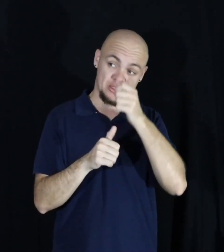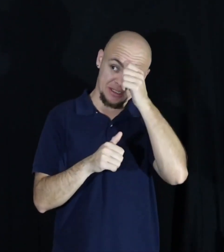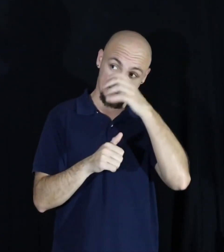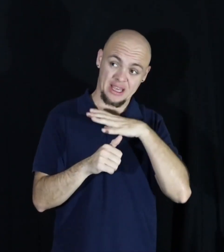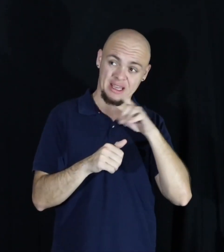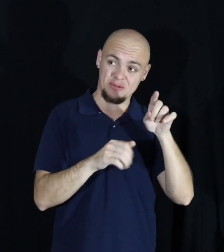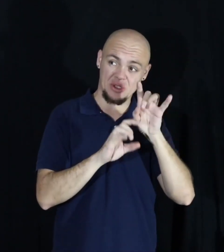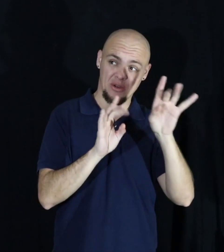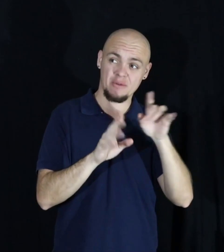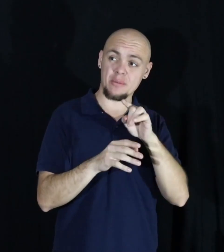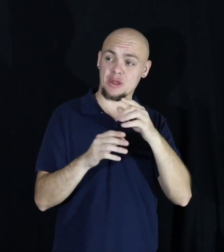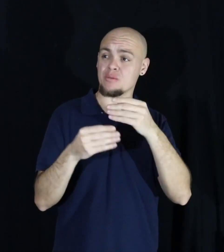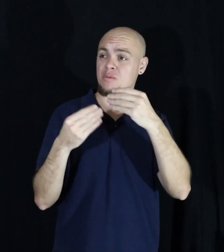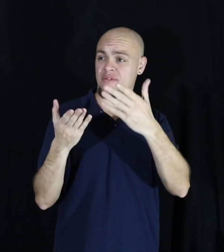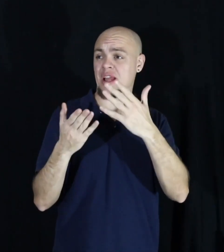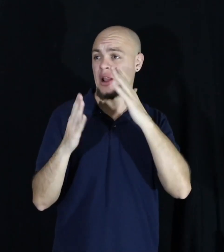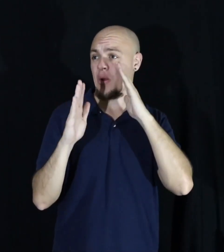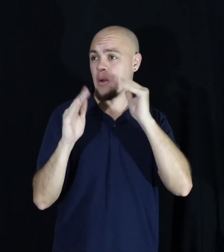you gave me hope.